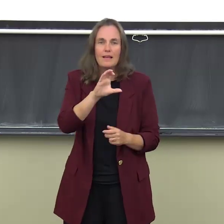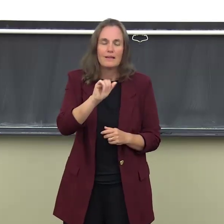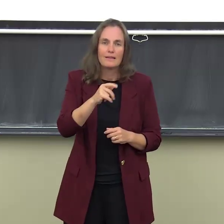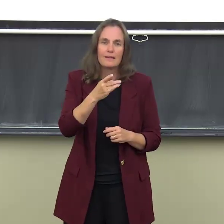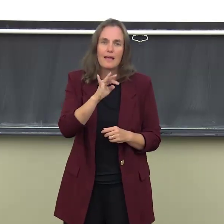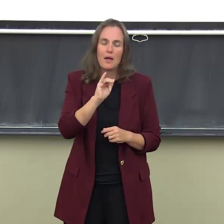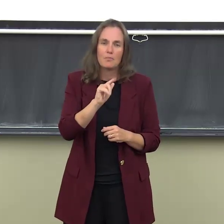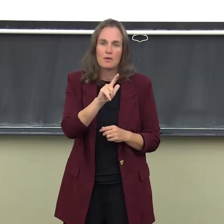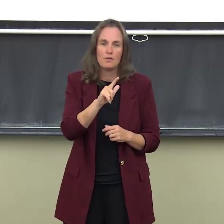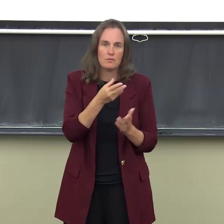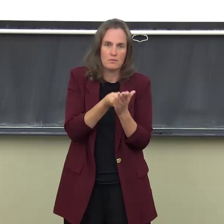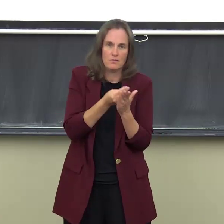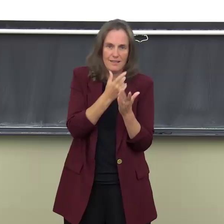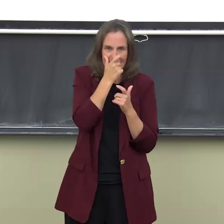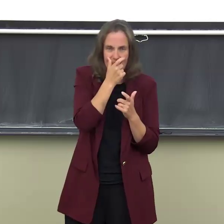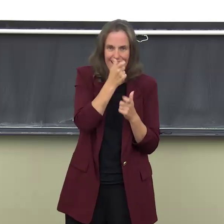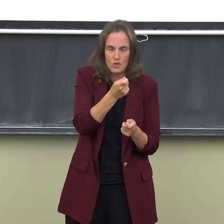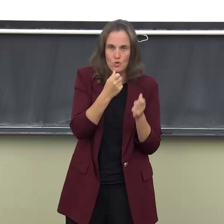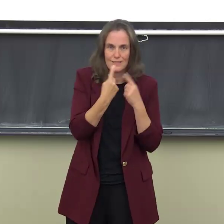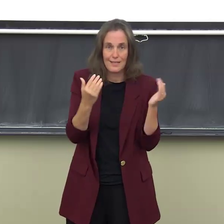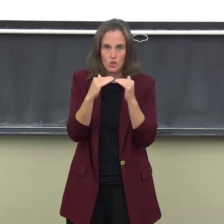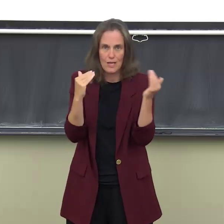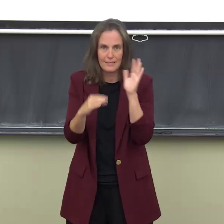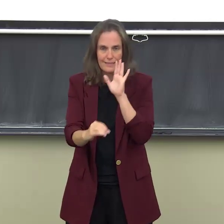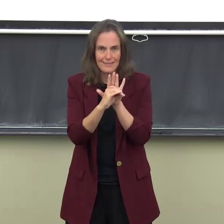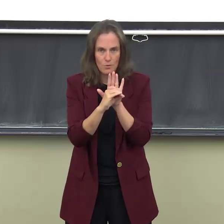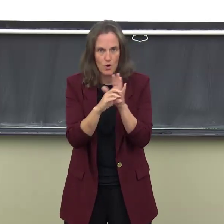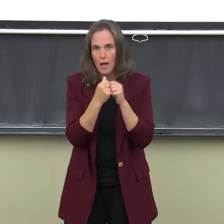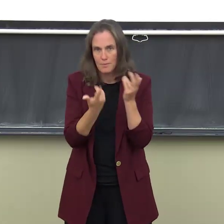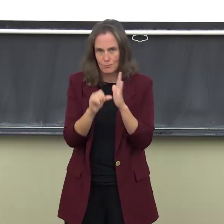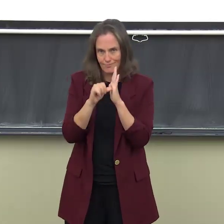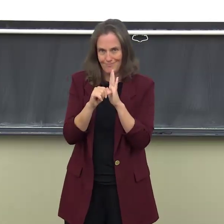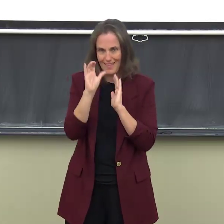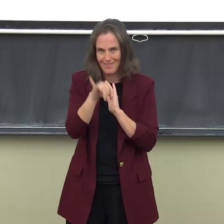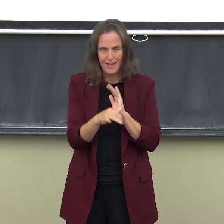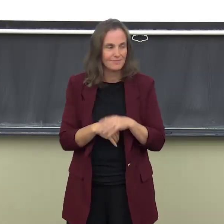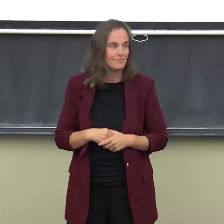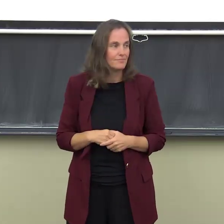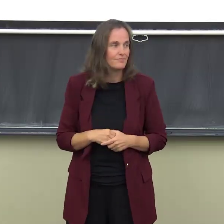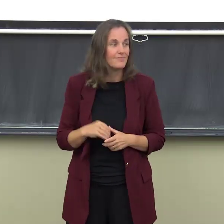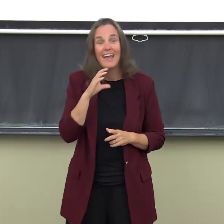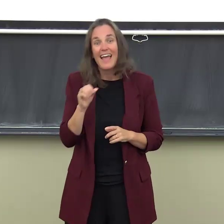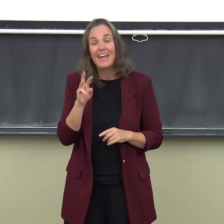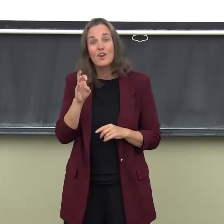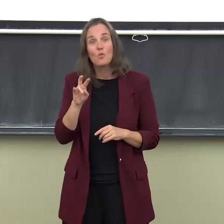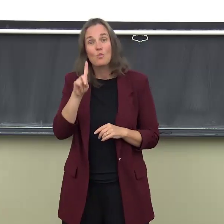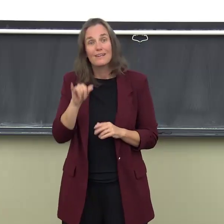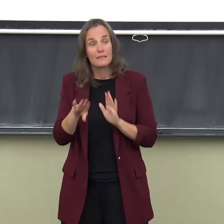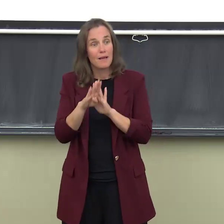justice is 0. I'm just going to reiterate what you said, and I will be back. And Wendy's background is